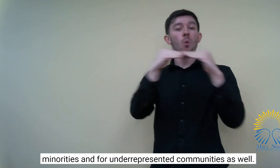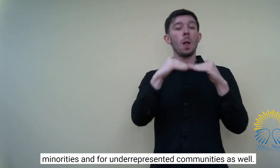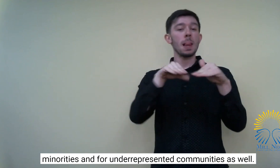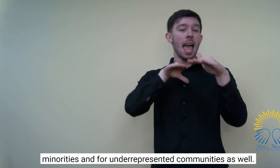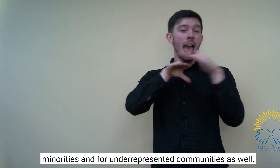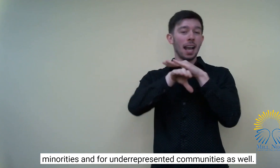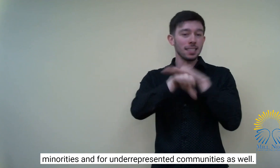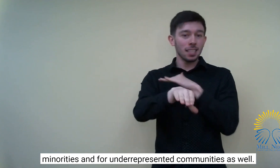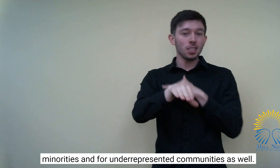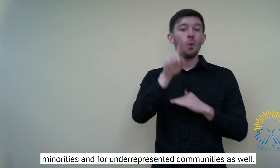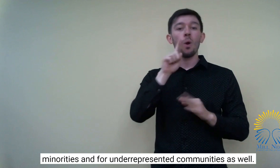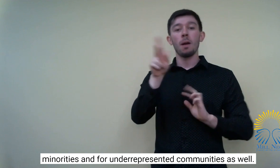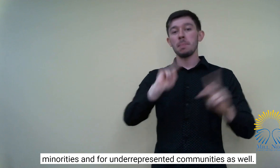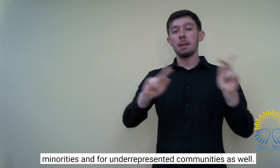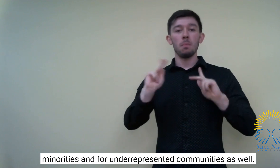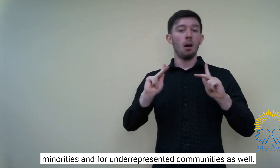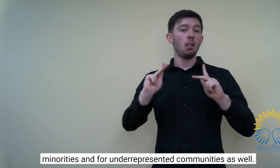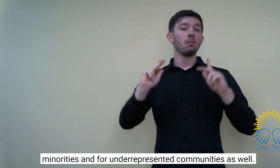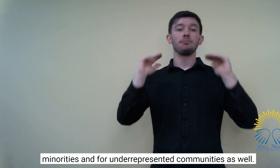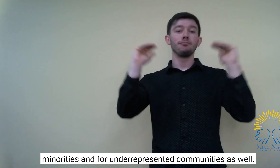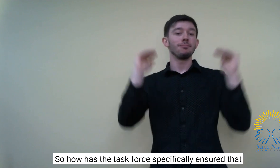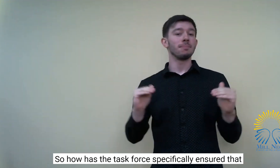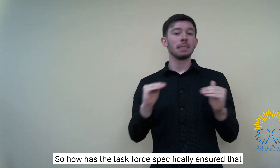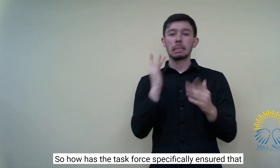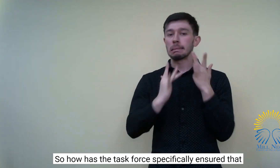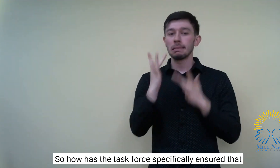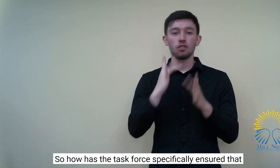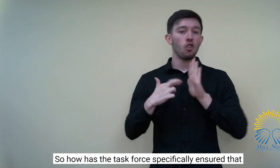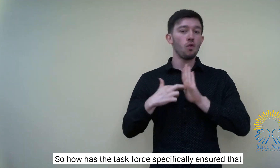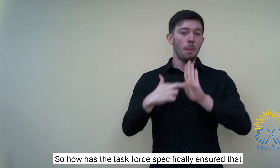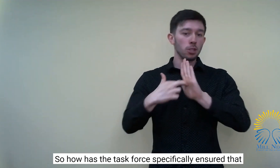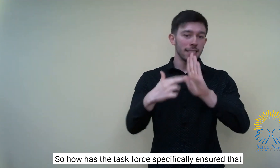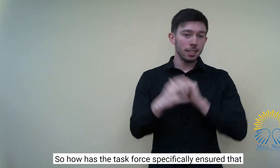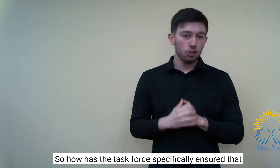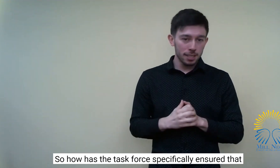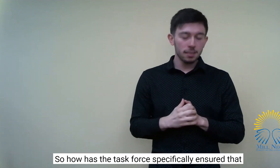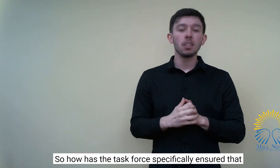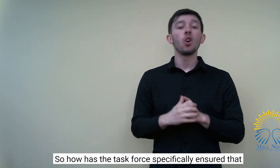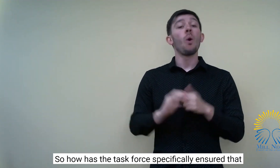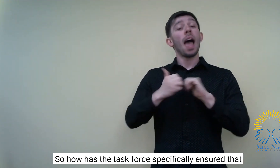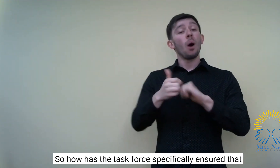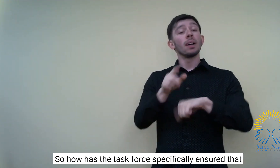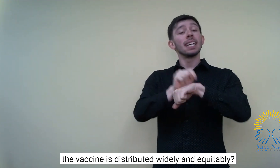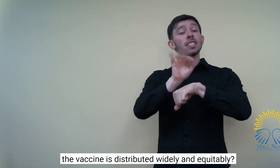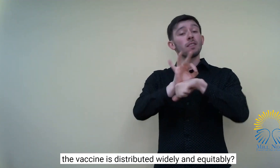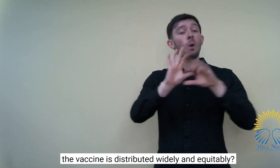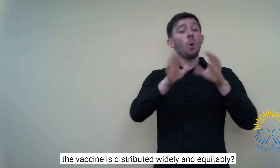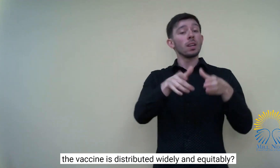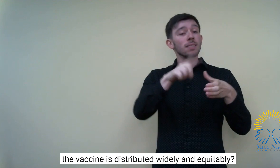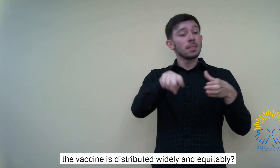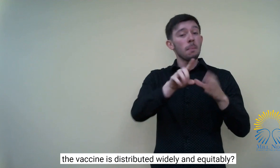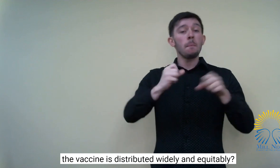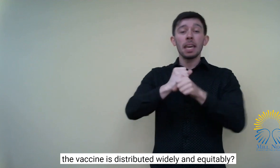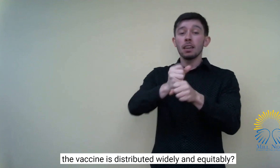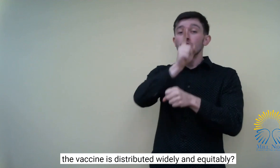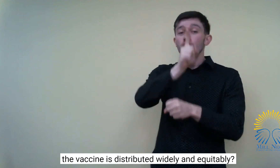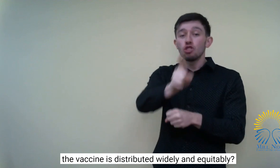for underrepresented communities as well. So how has the task force specifically ensured that the vaccine is distributed widely